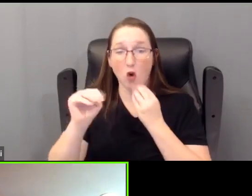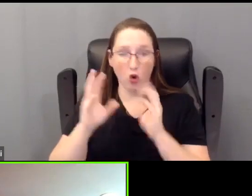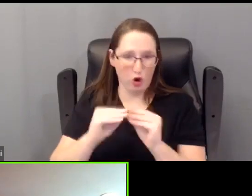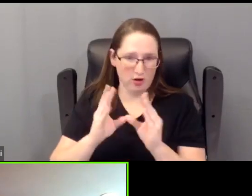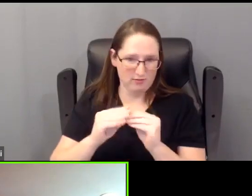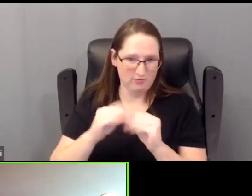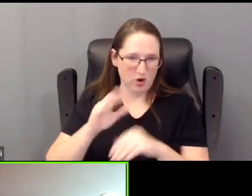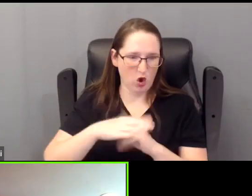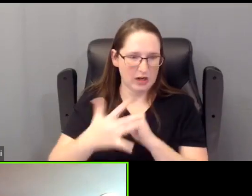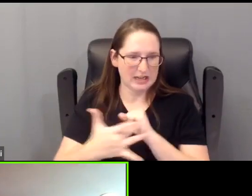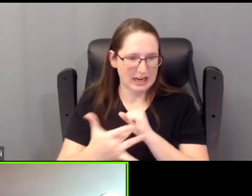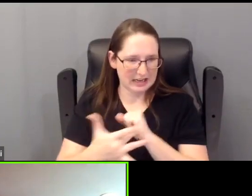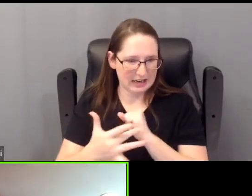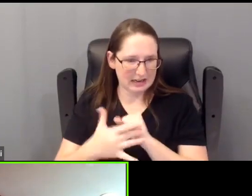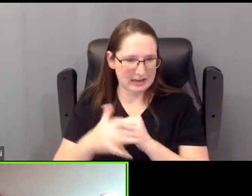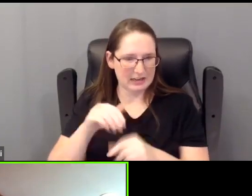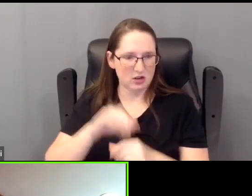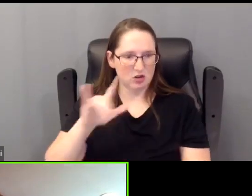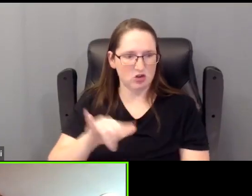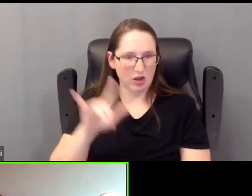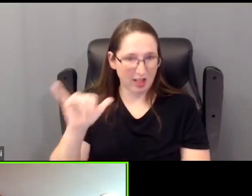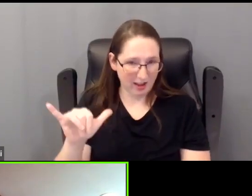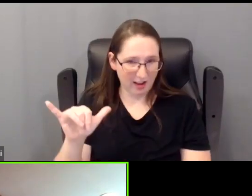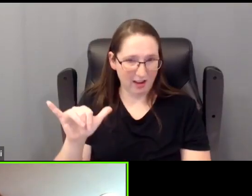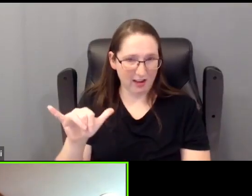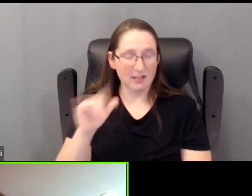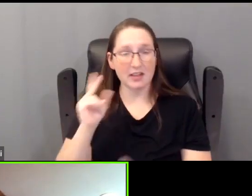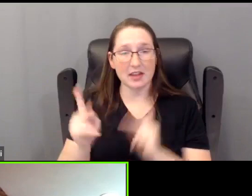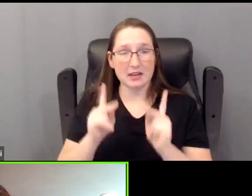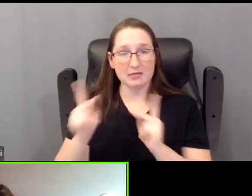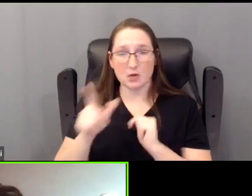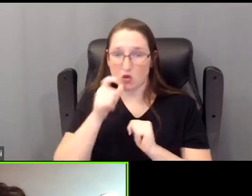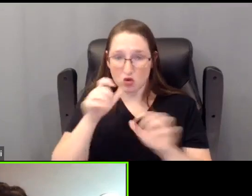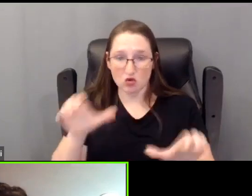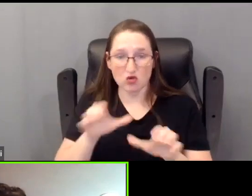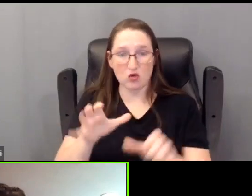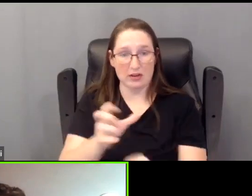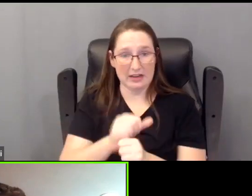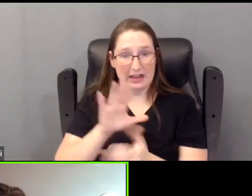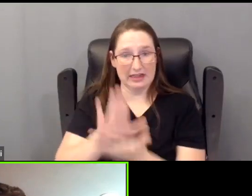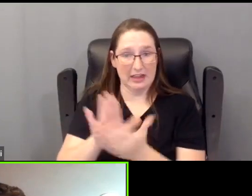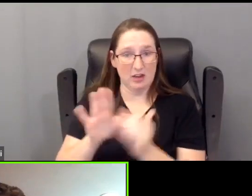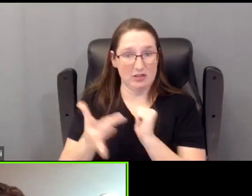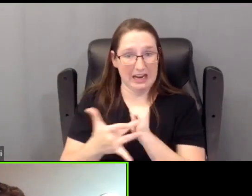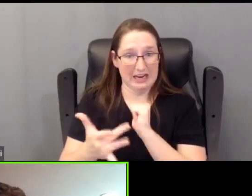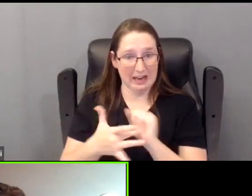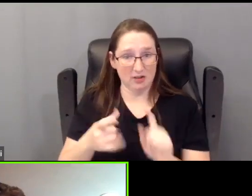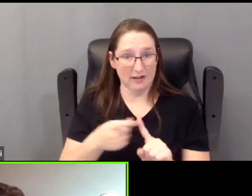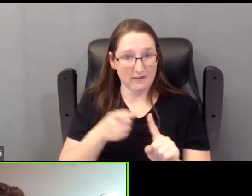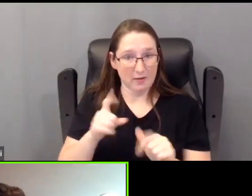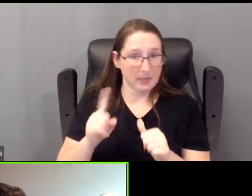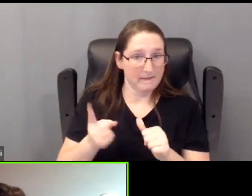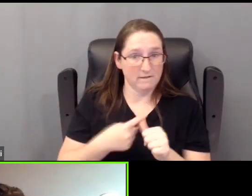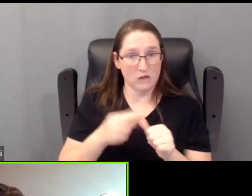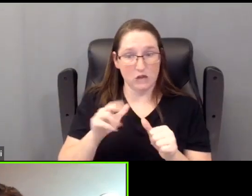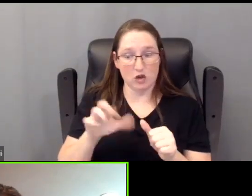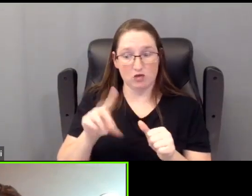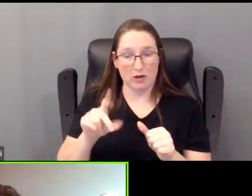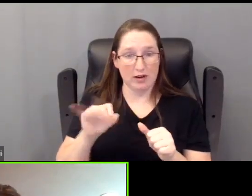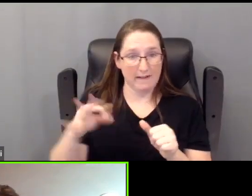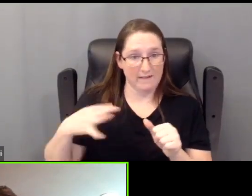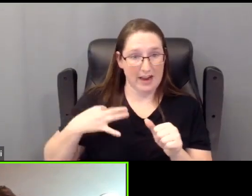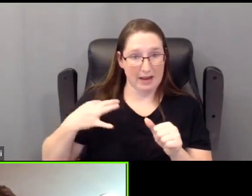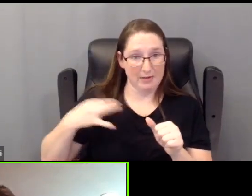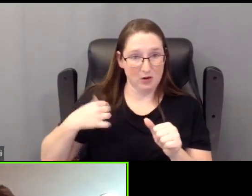on technology in July, so that when people do get their technology from the first round of applications that